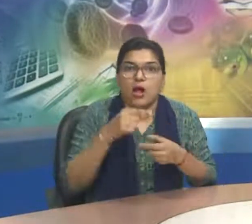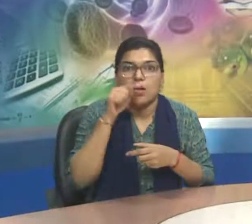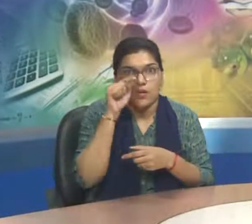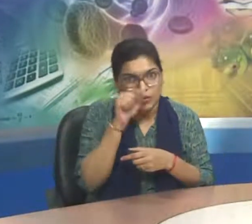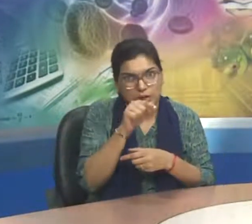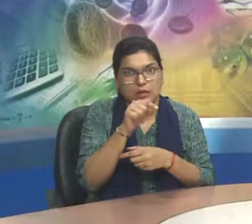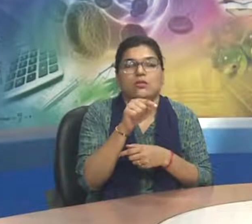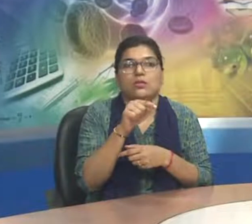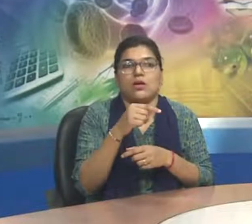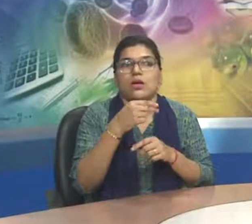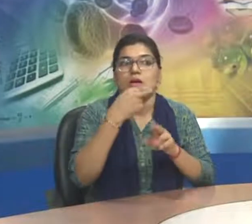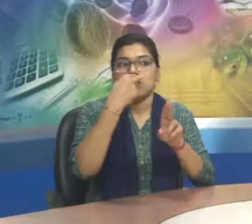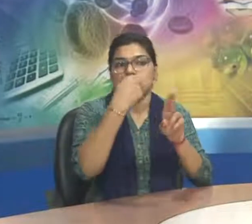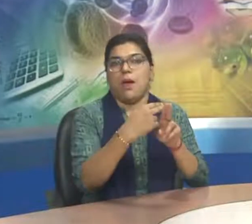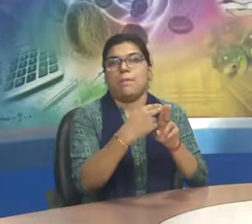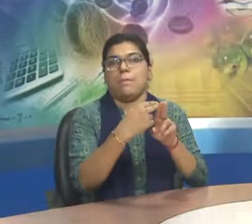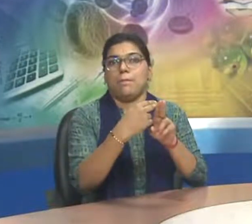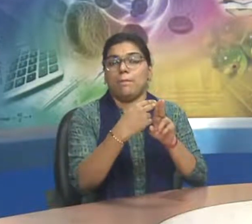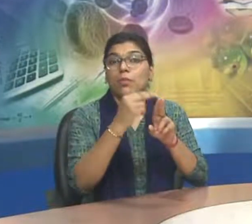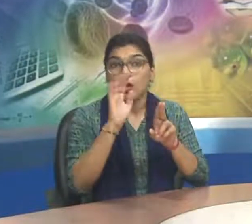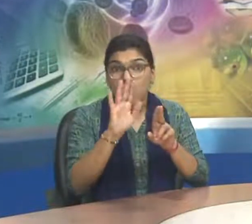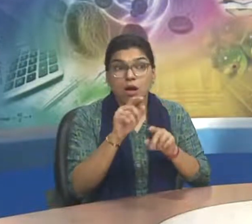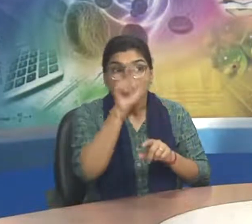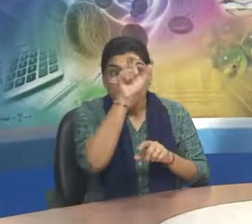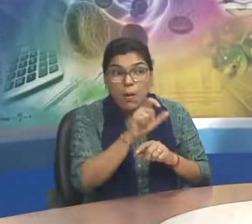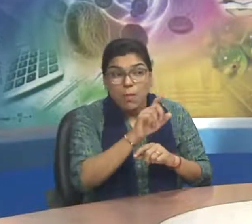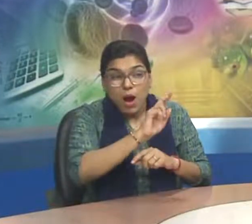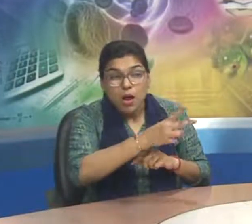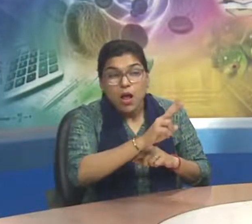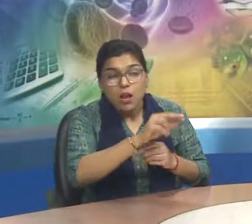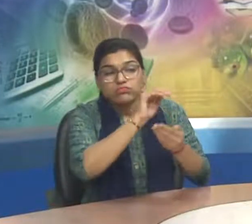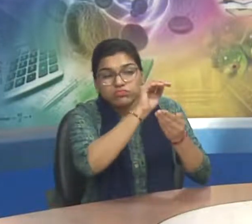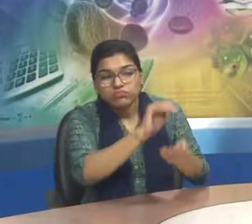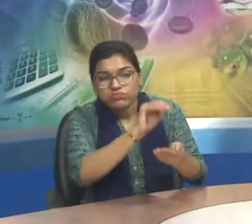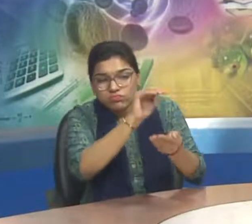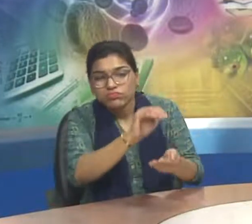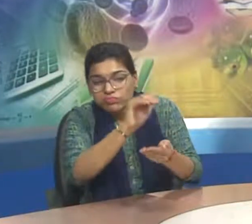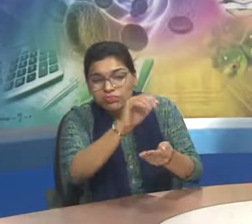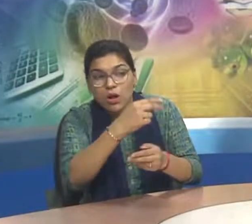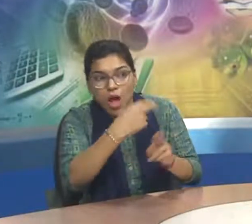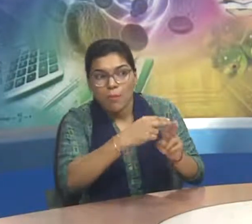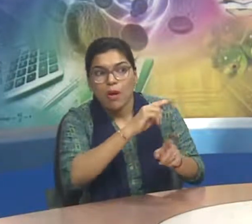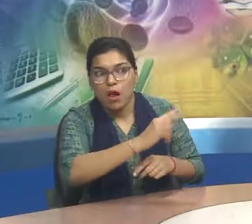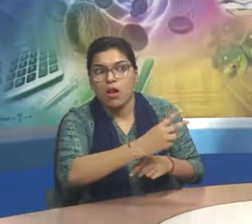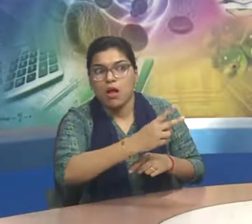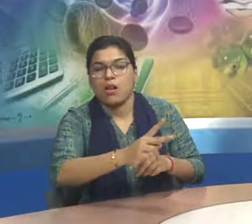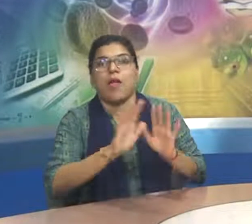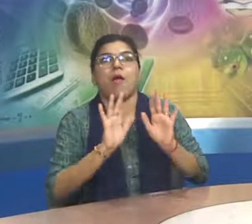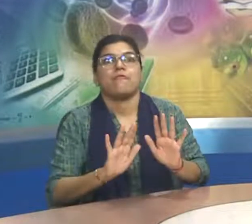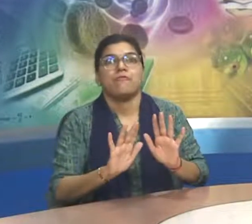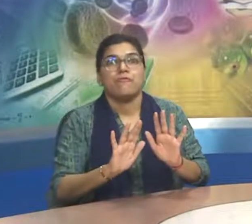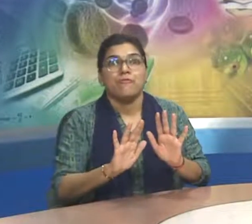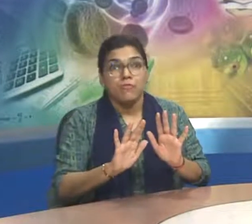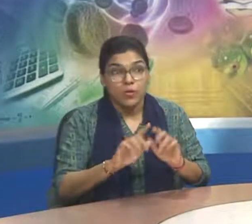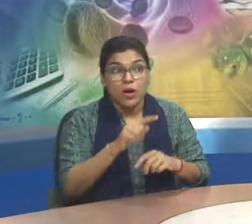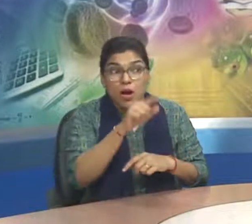a scientific name which is given to the human being, which was the primitive man. You can say the